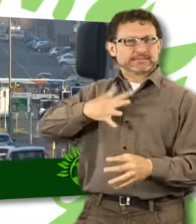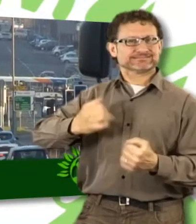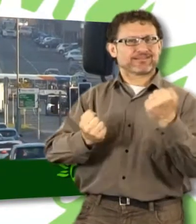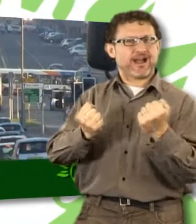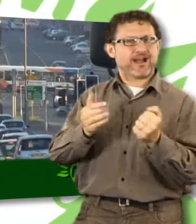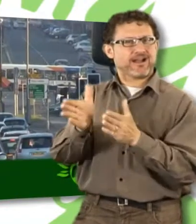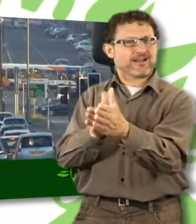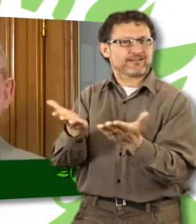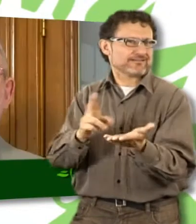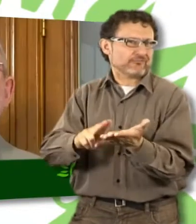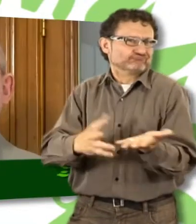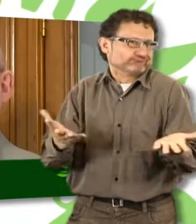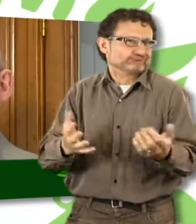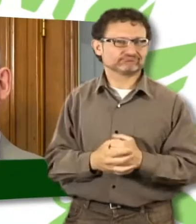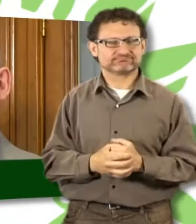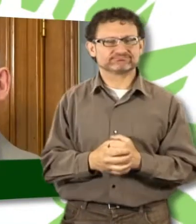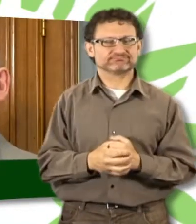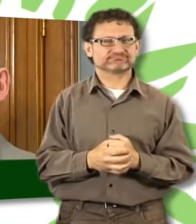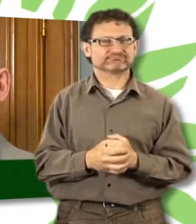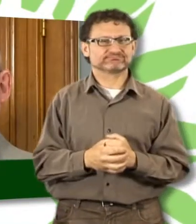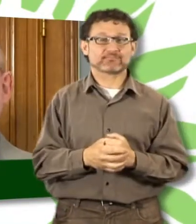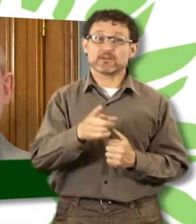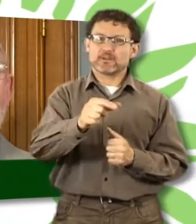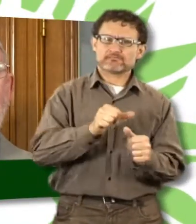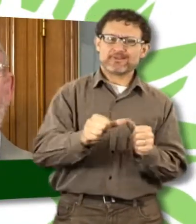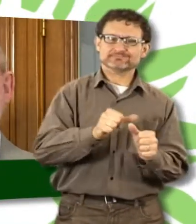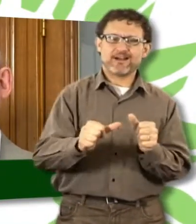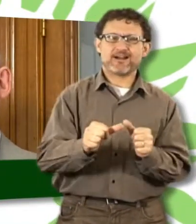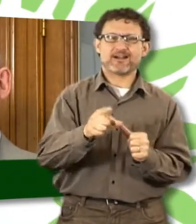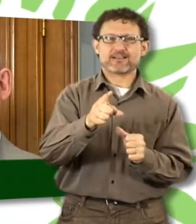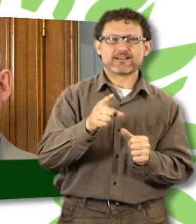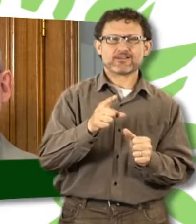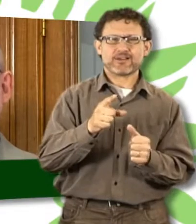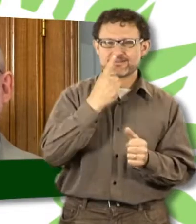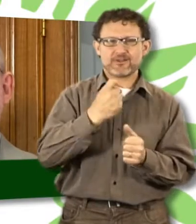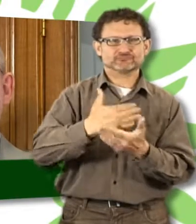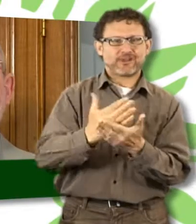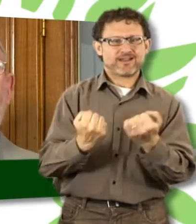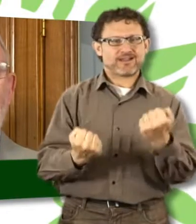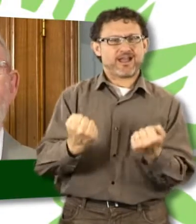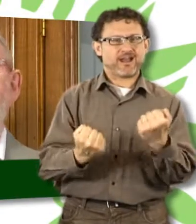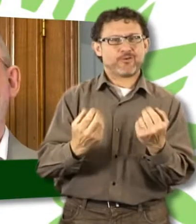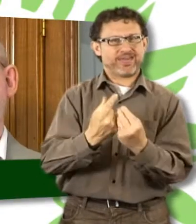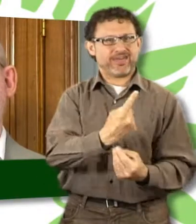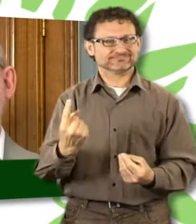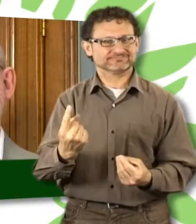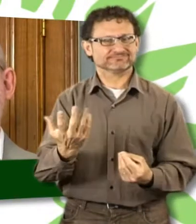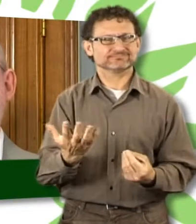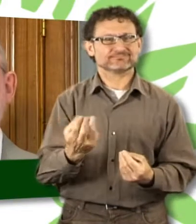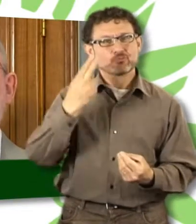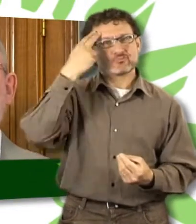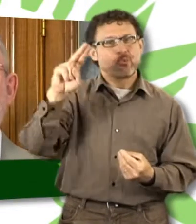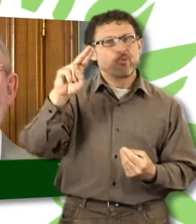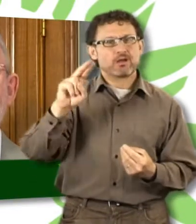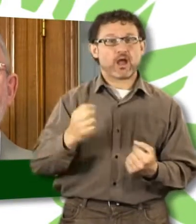on the private car. So we'll do better than that. We'll find ways of actually sharing cars. There are things called car clubs, which